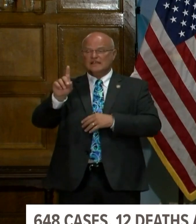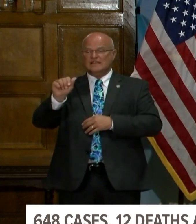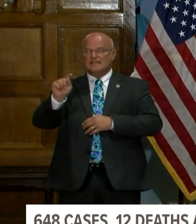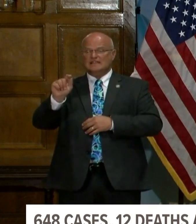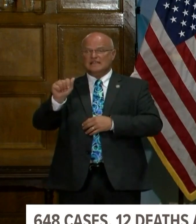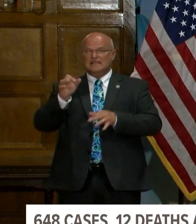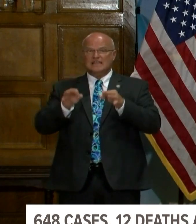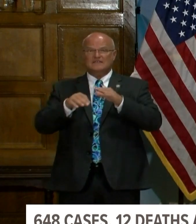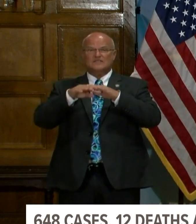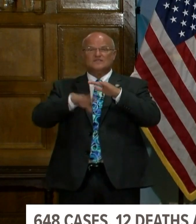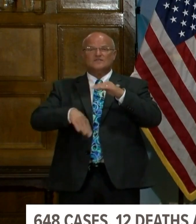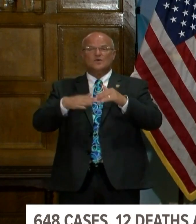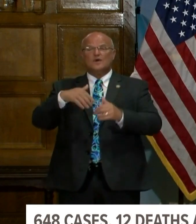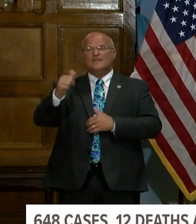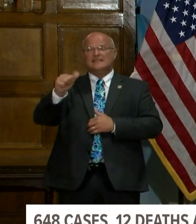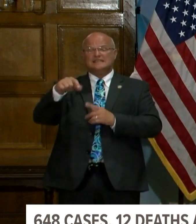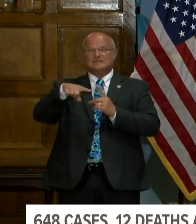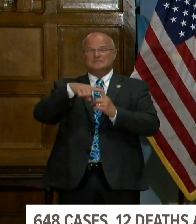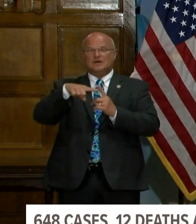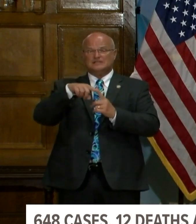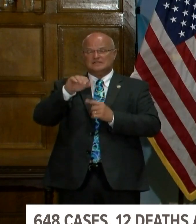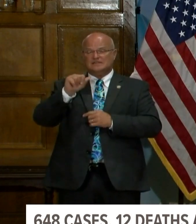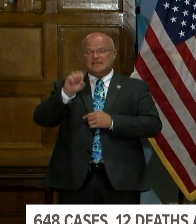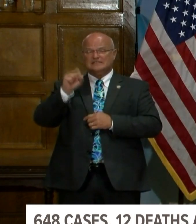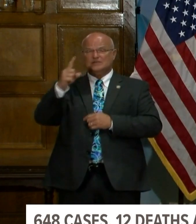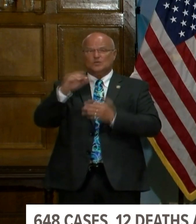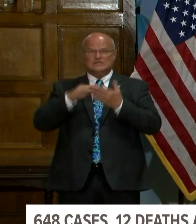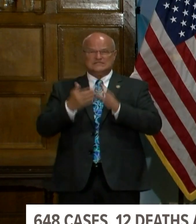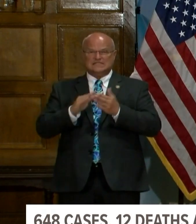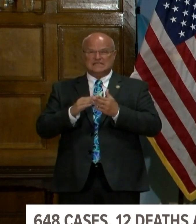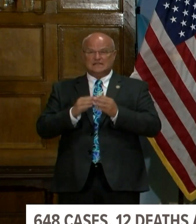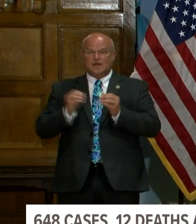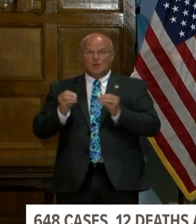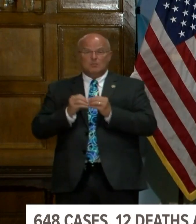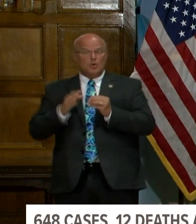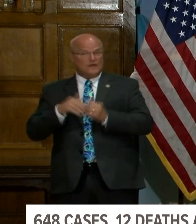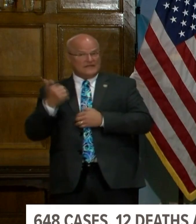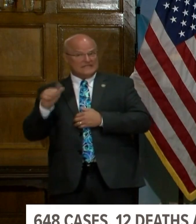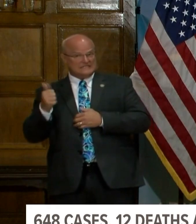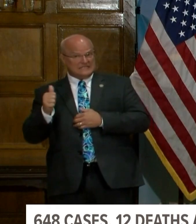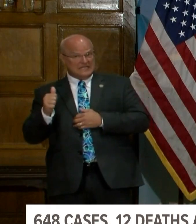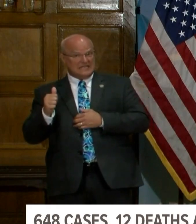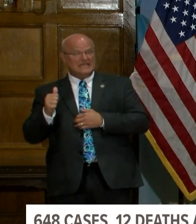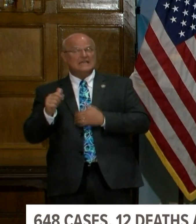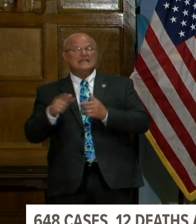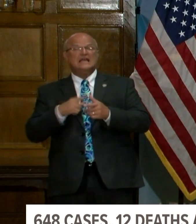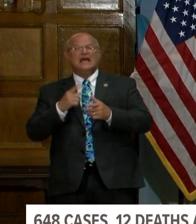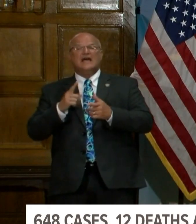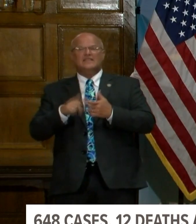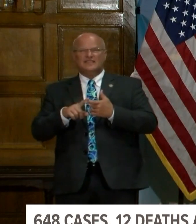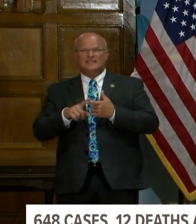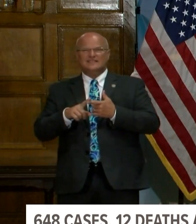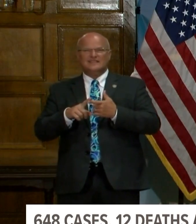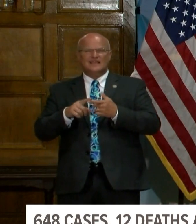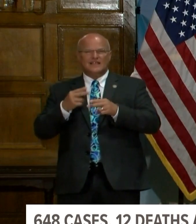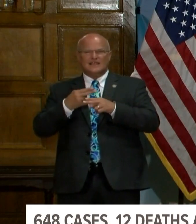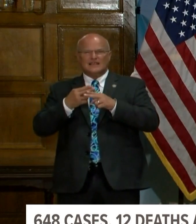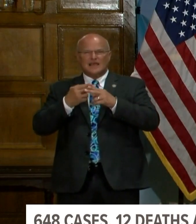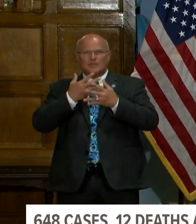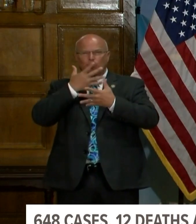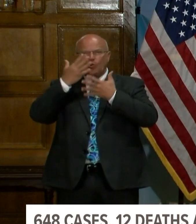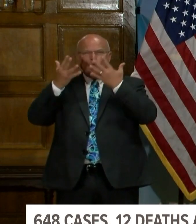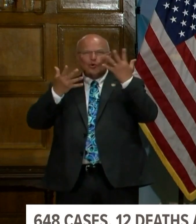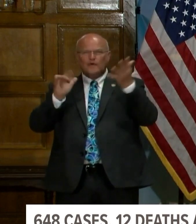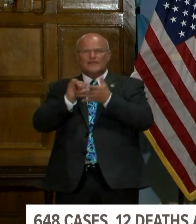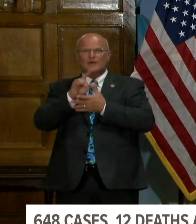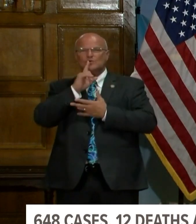if there's fewer than 10 positive cases in one city. If there's more than 10, then there's a degree of anonymity there